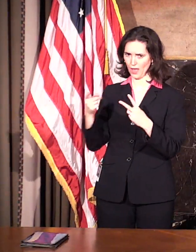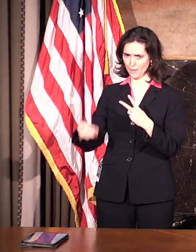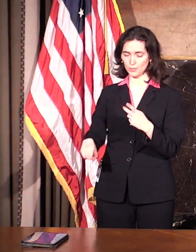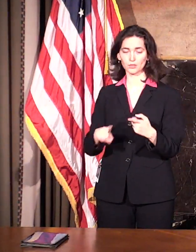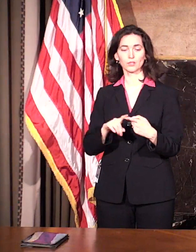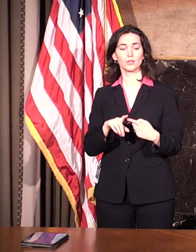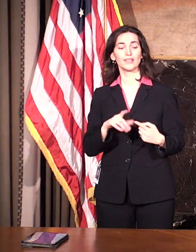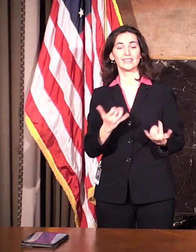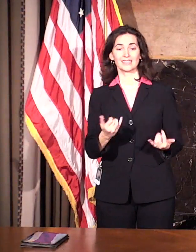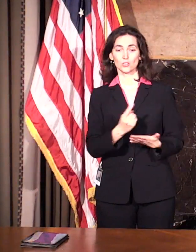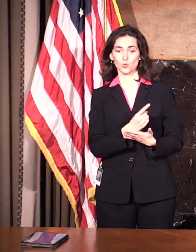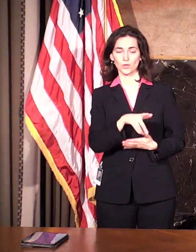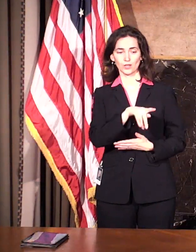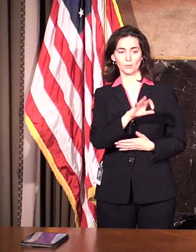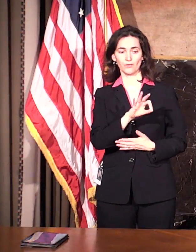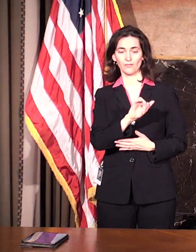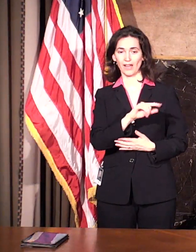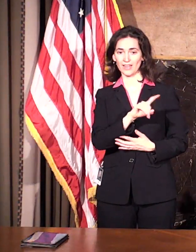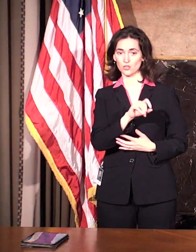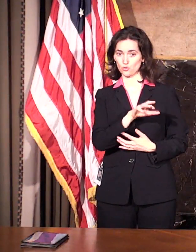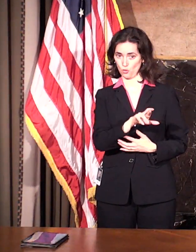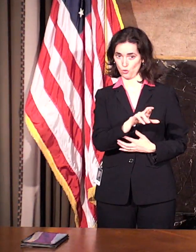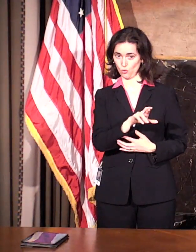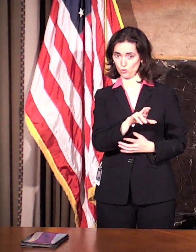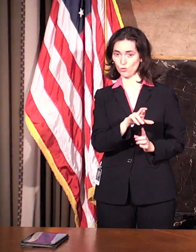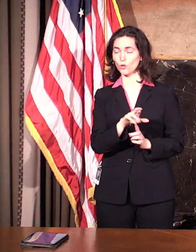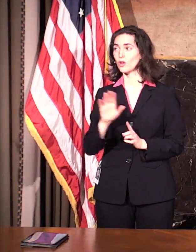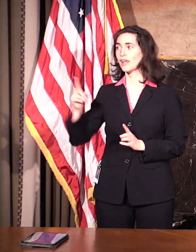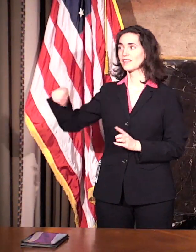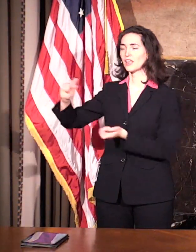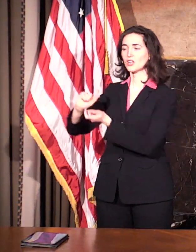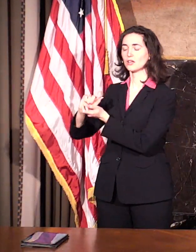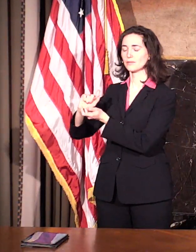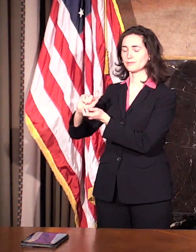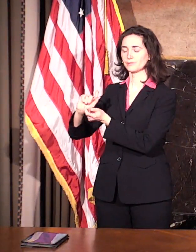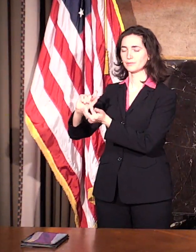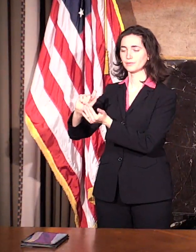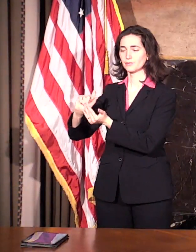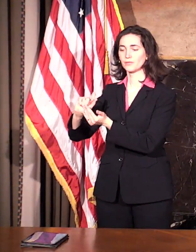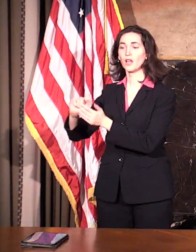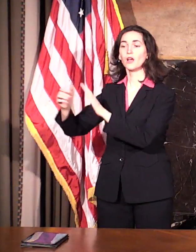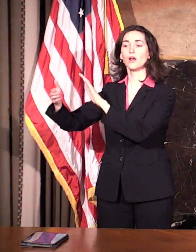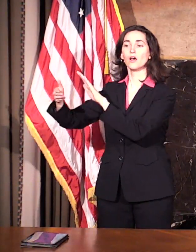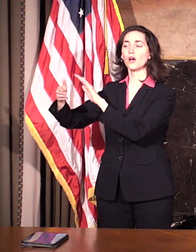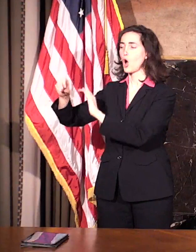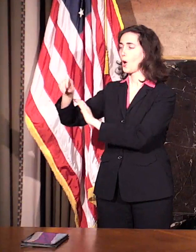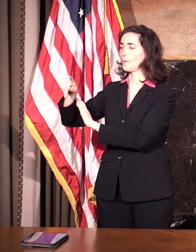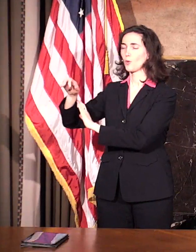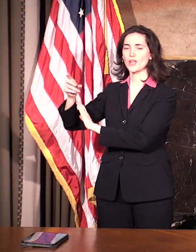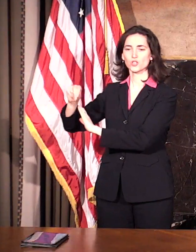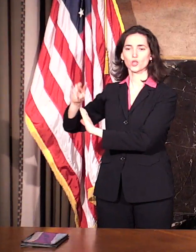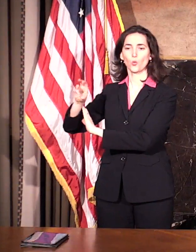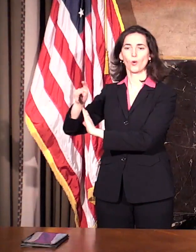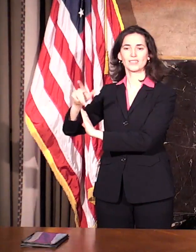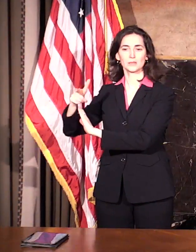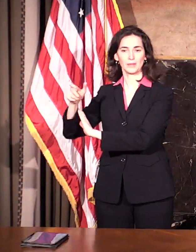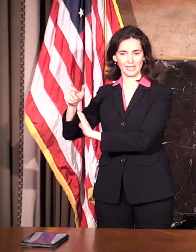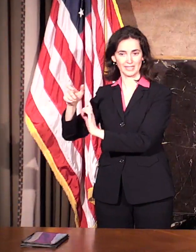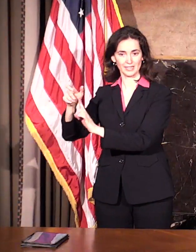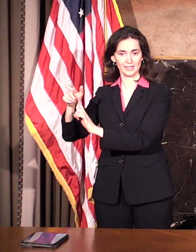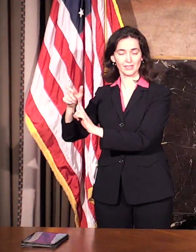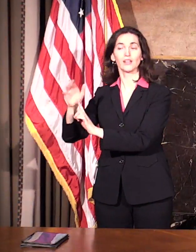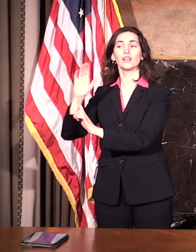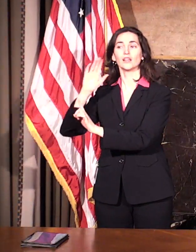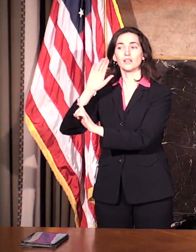starting with this coming week, this is a policy change by Operation Warp Speed will be counted as 6 doses